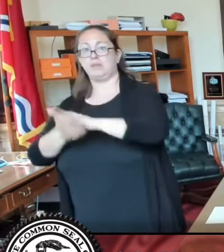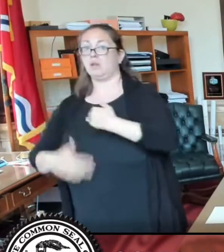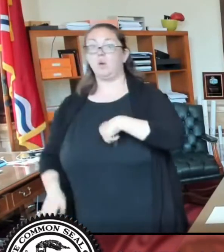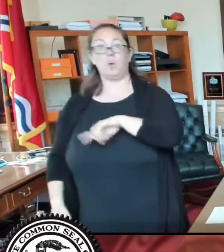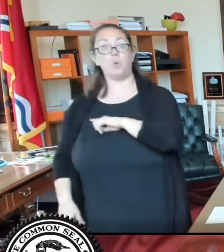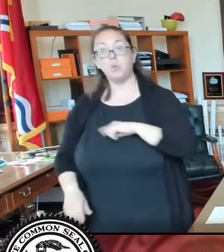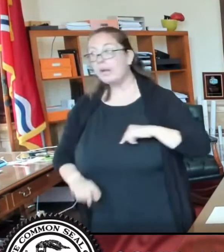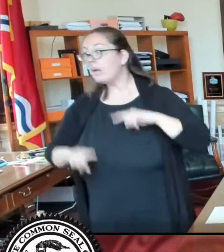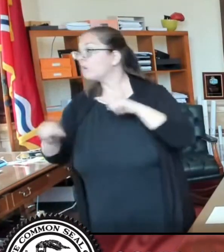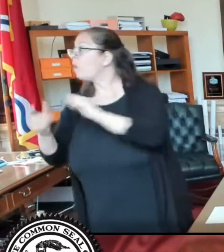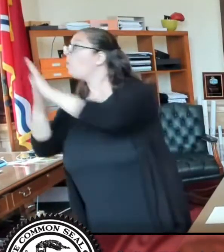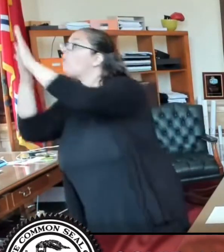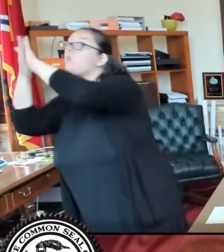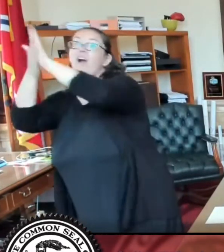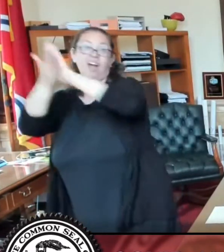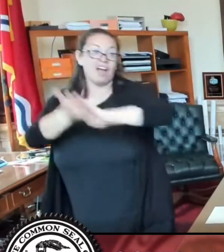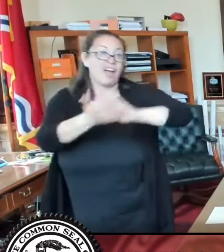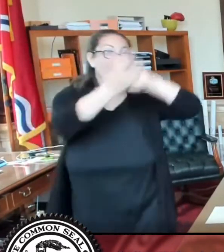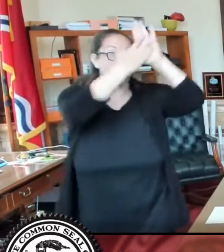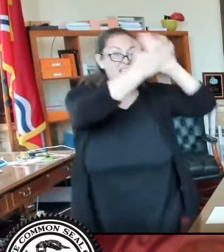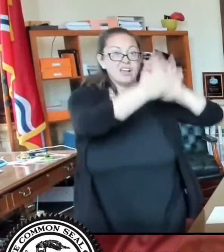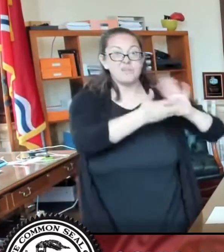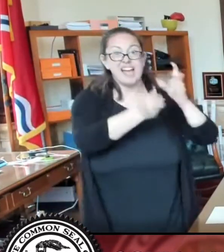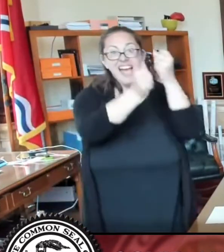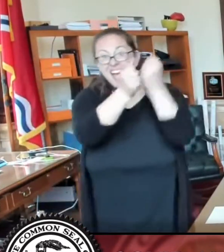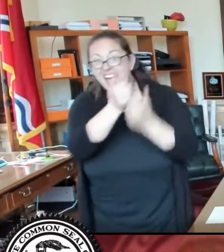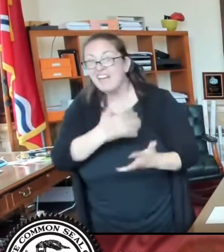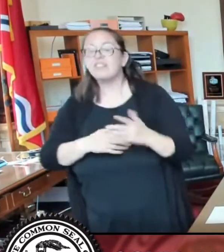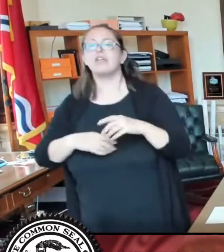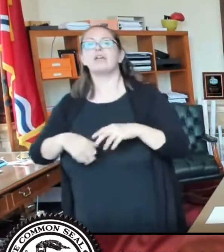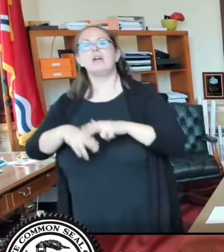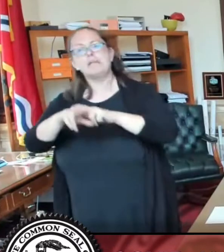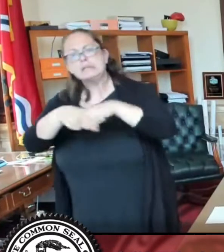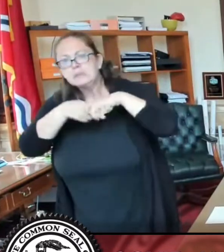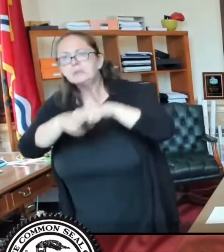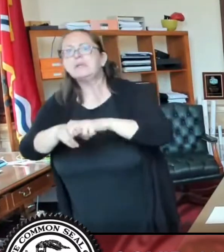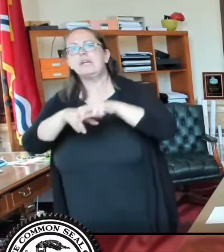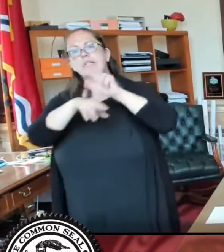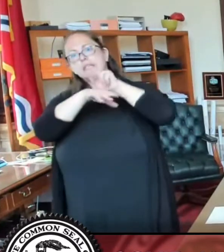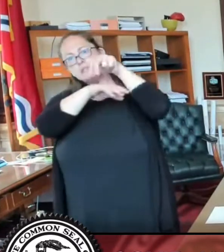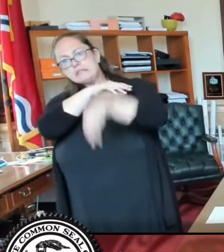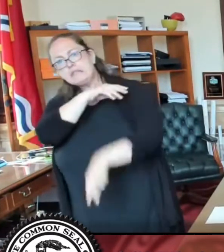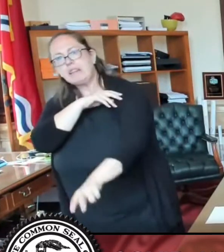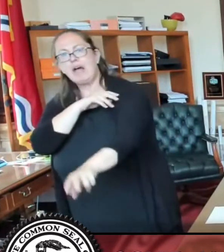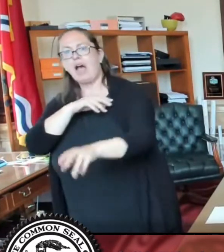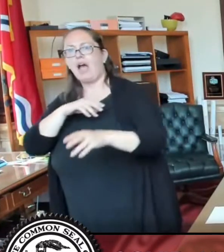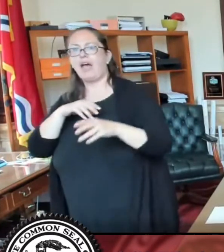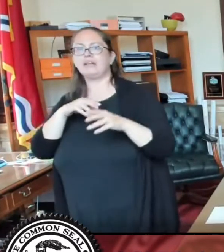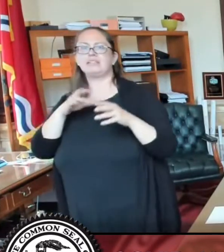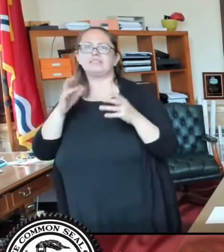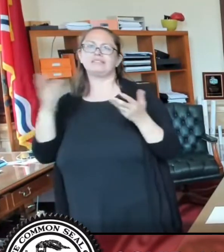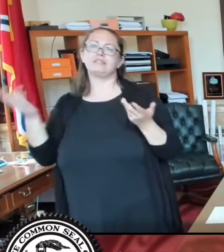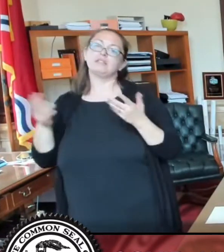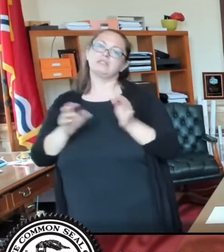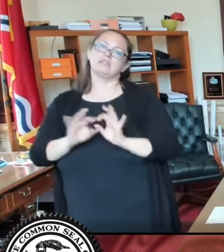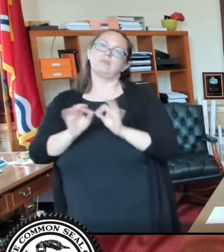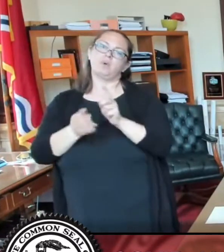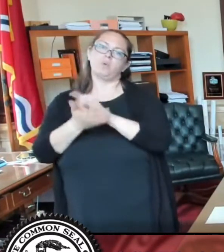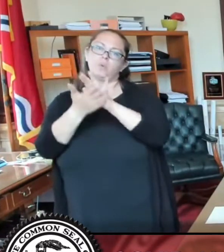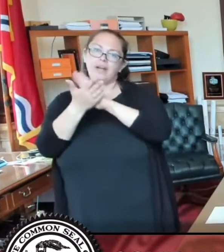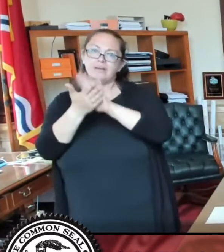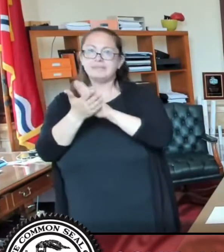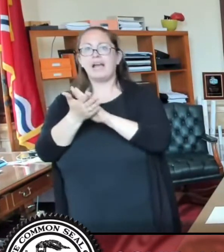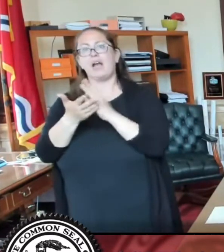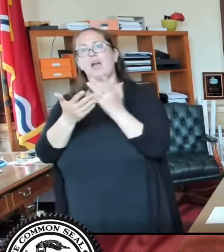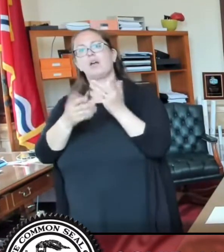down every piece of equipment, every swing, every slide between kids. And so make sure you're wiping it down, and make sure